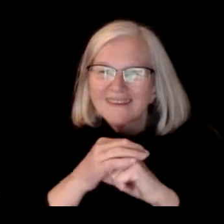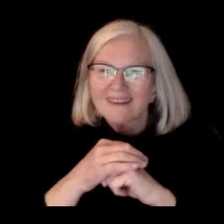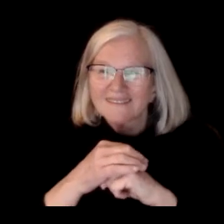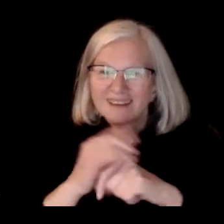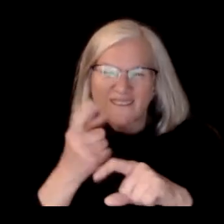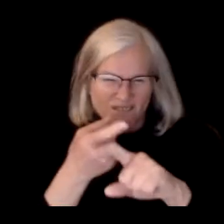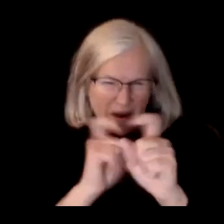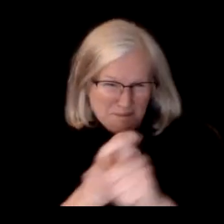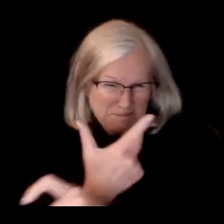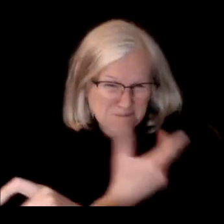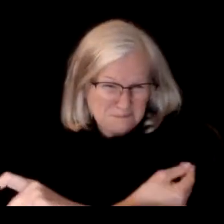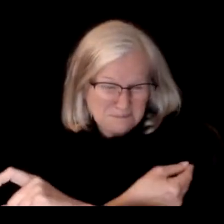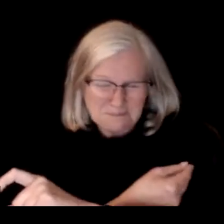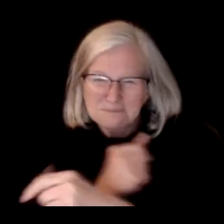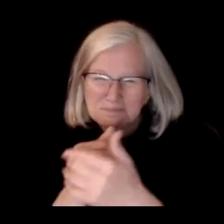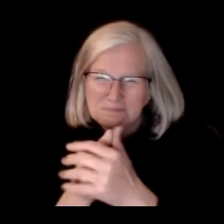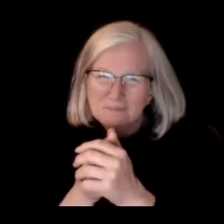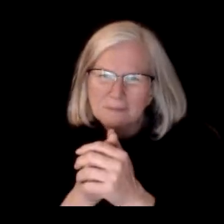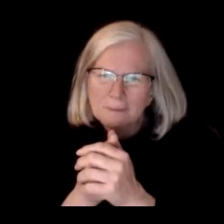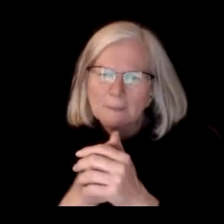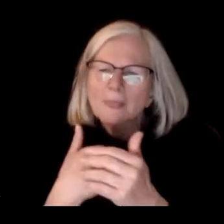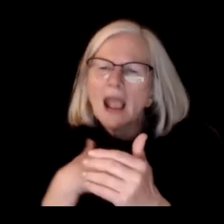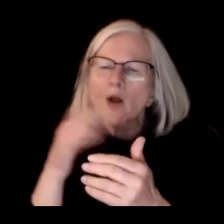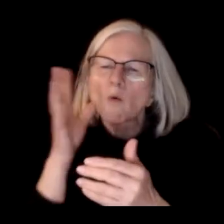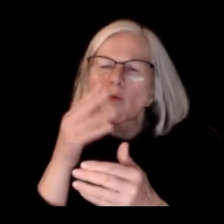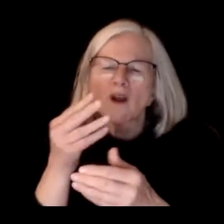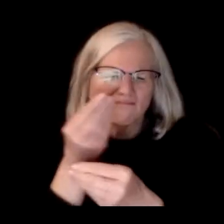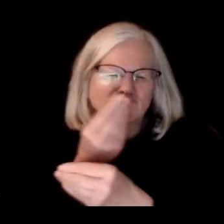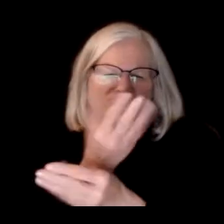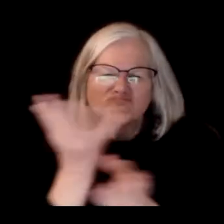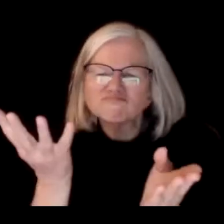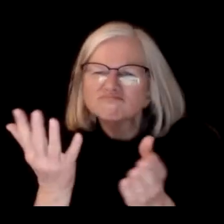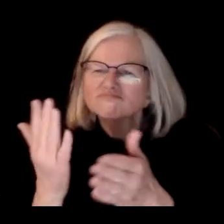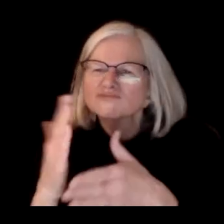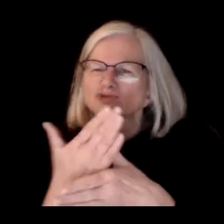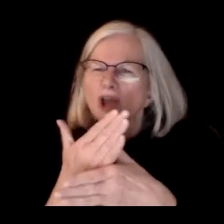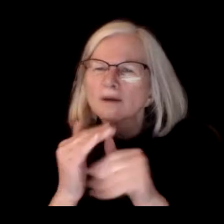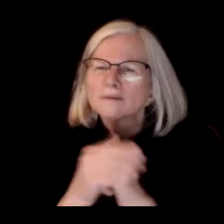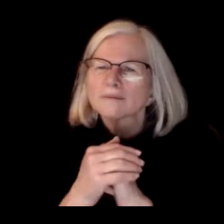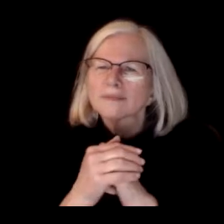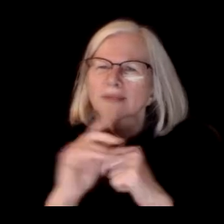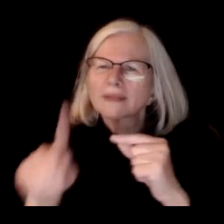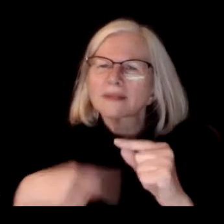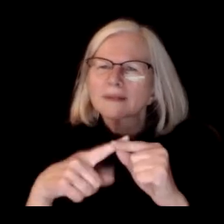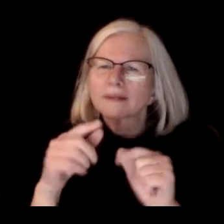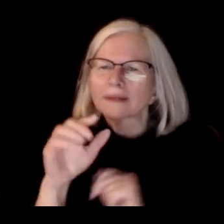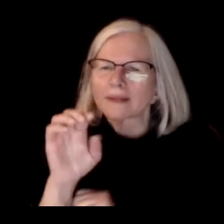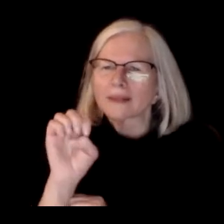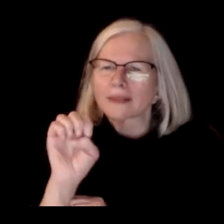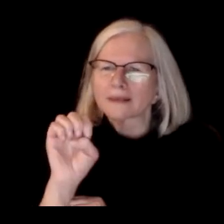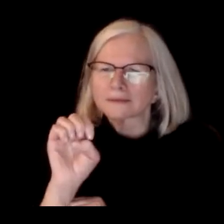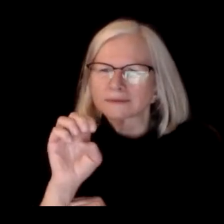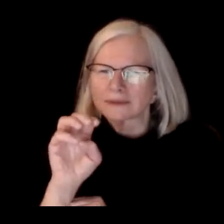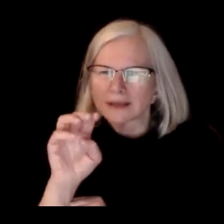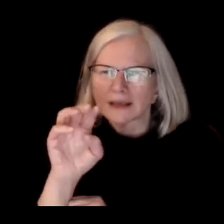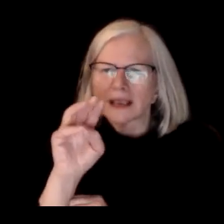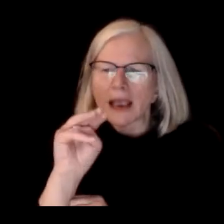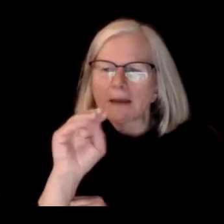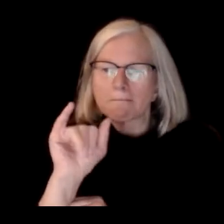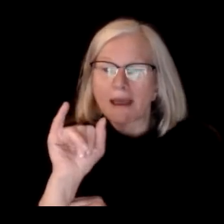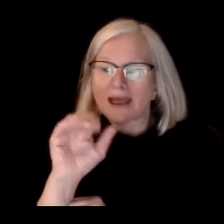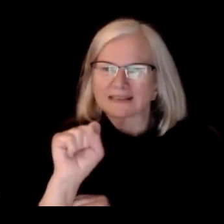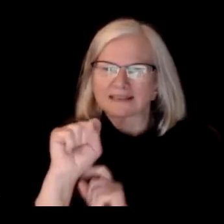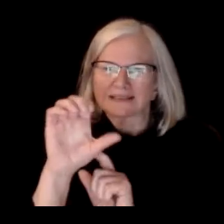today I will be providing an update on MIS-C. Nationally,